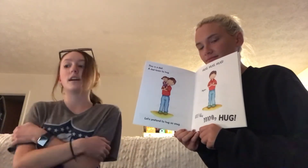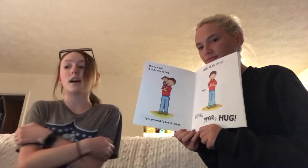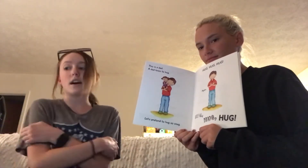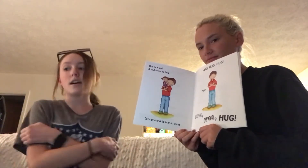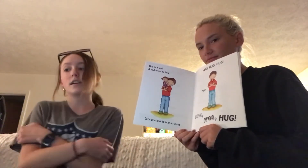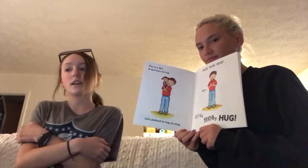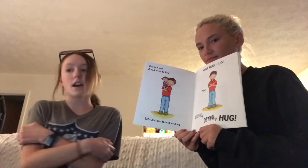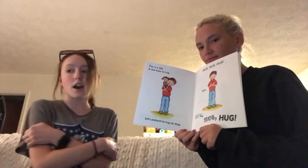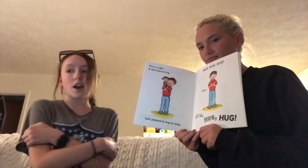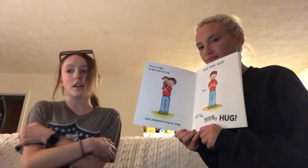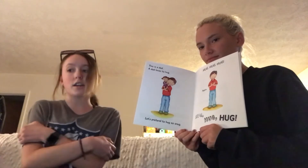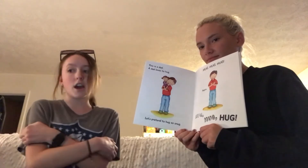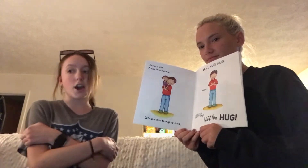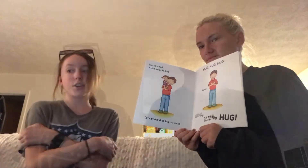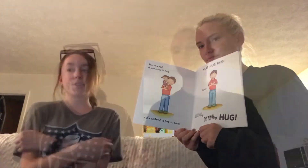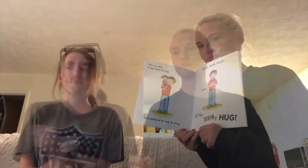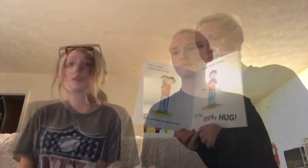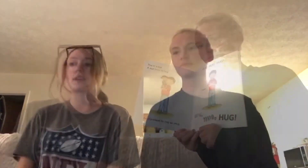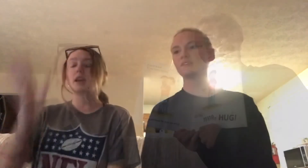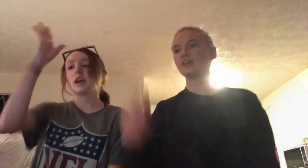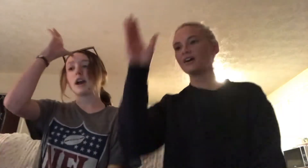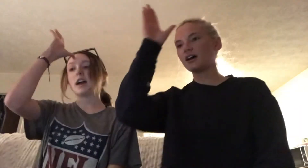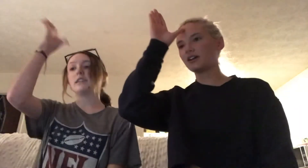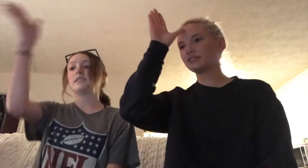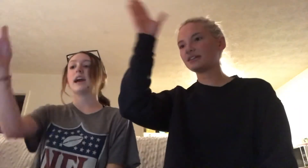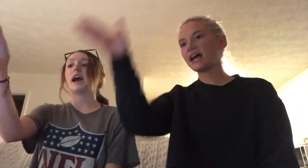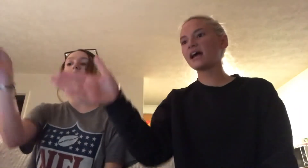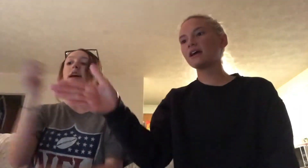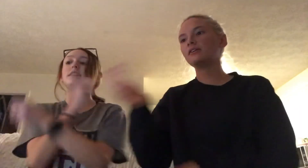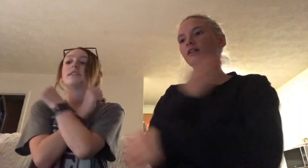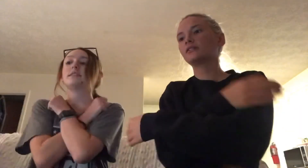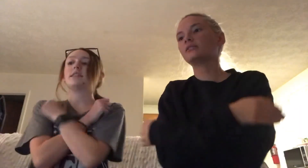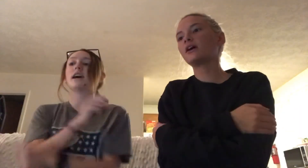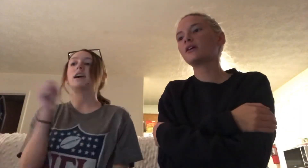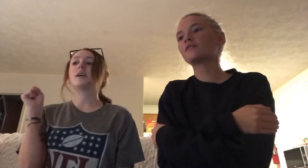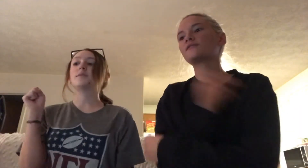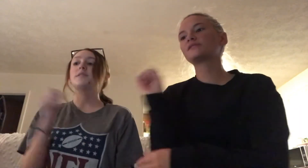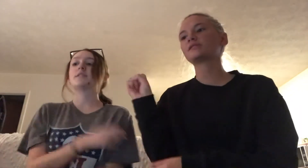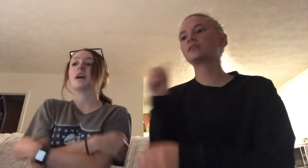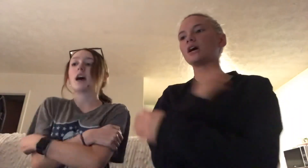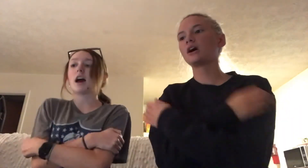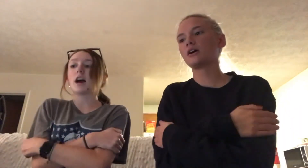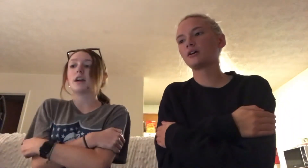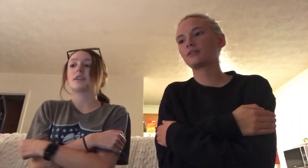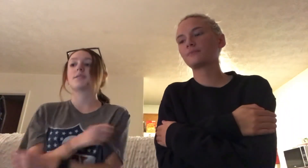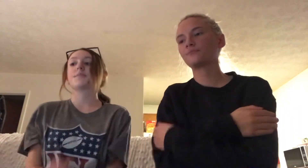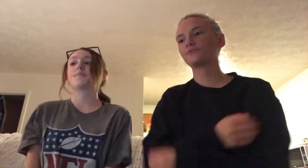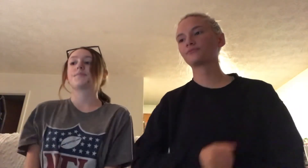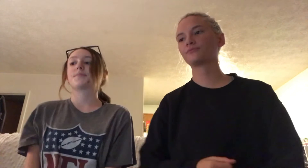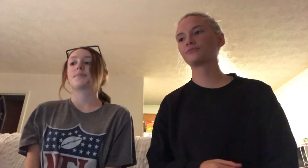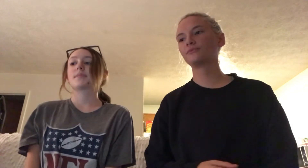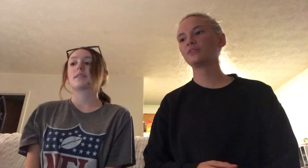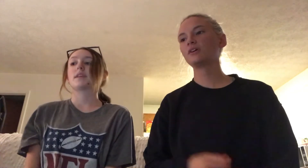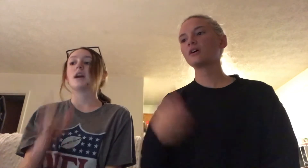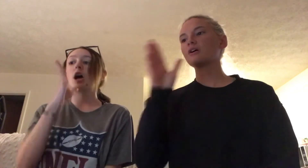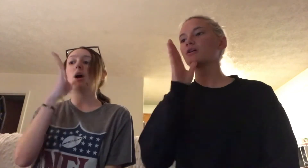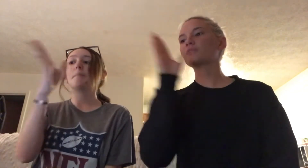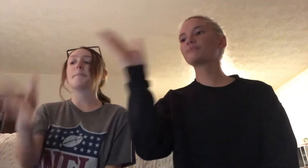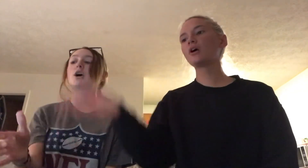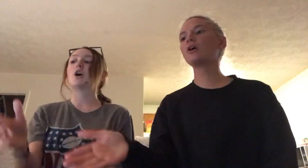hug, hug, hug. A dad loves to hug. A